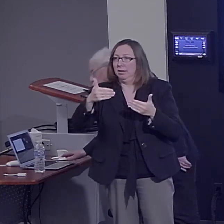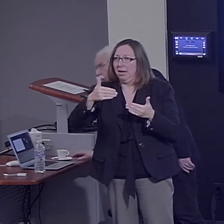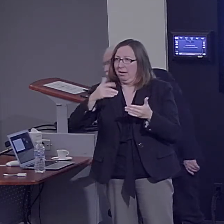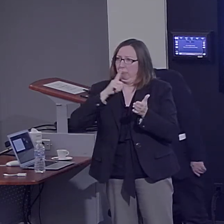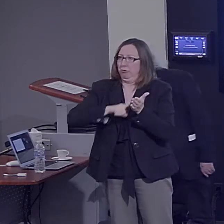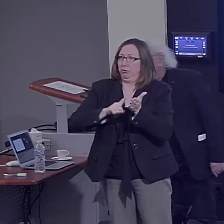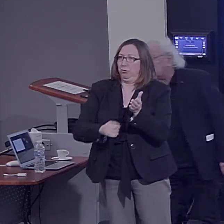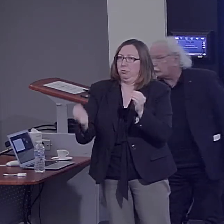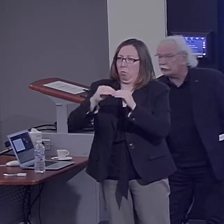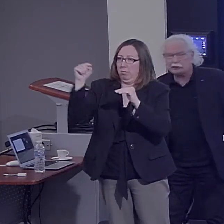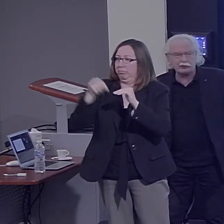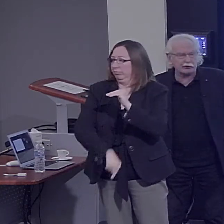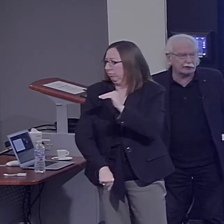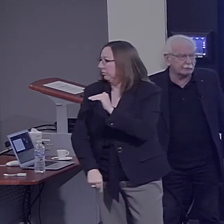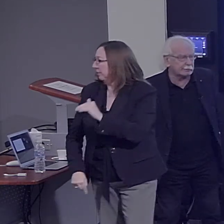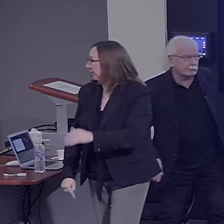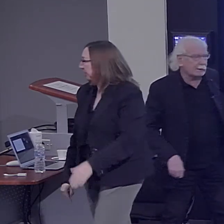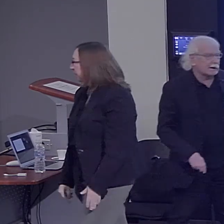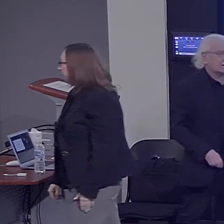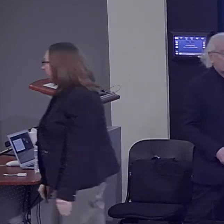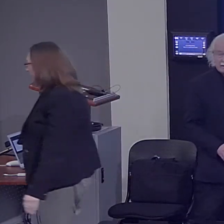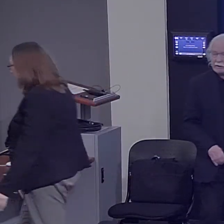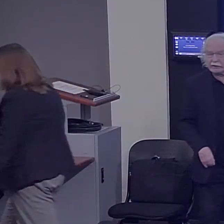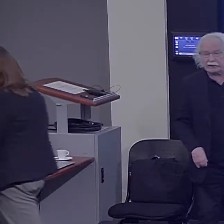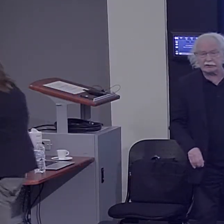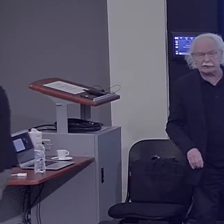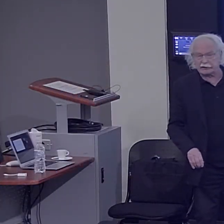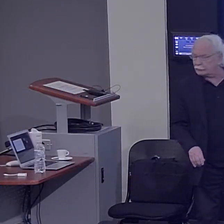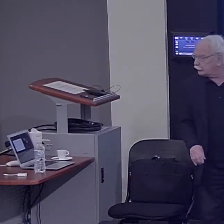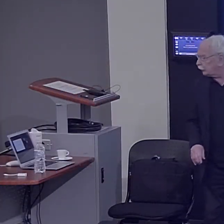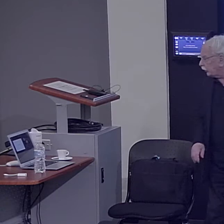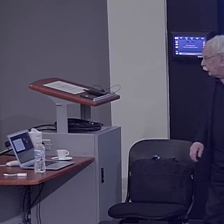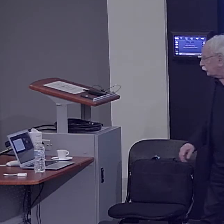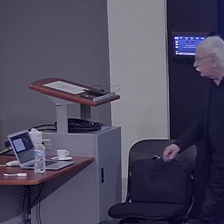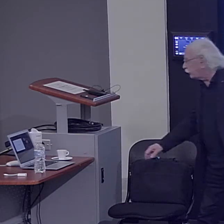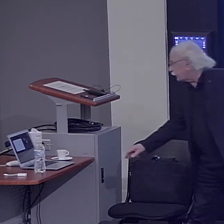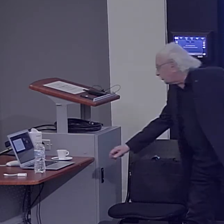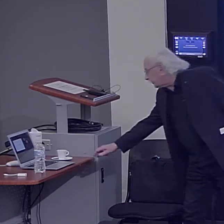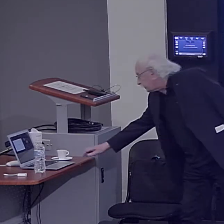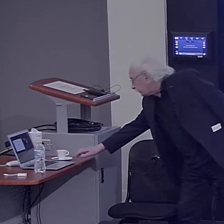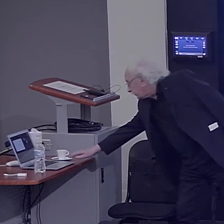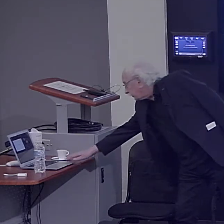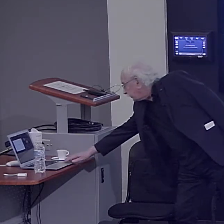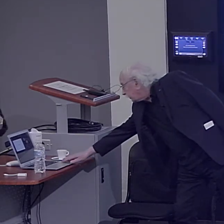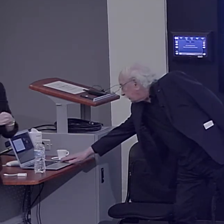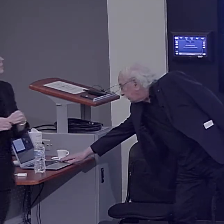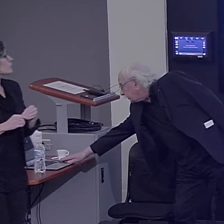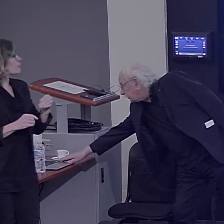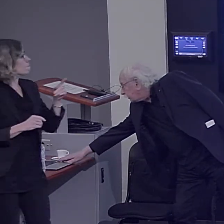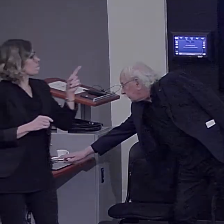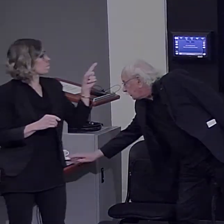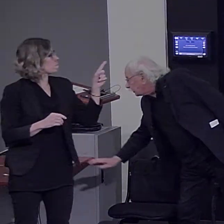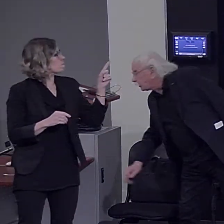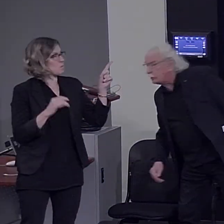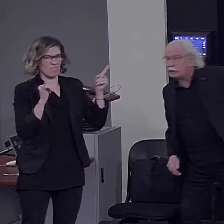It's called stereo EEG. This is a system which has been developed